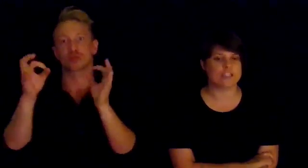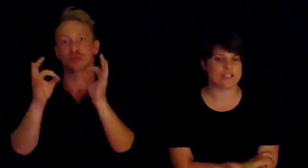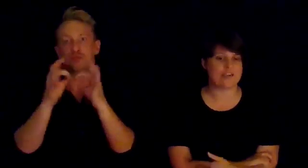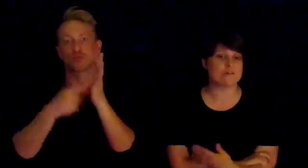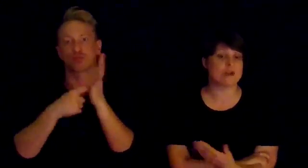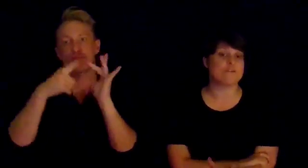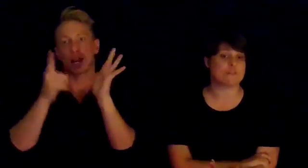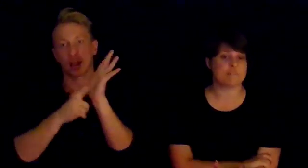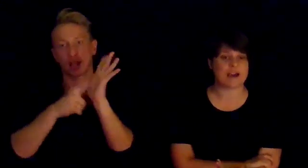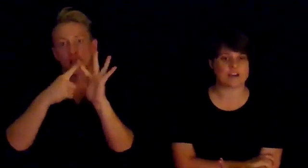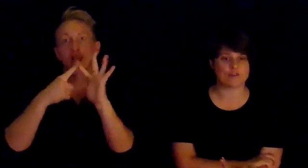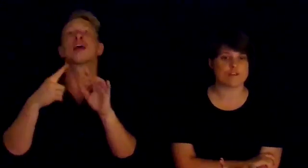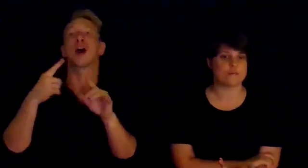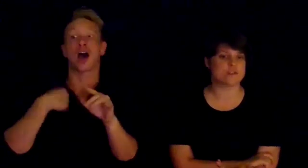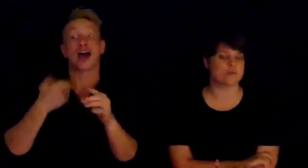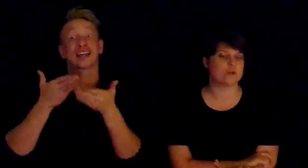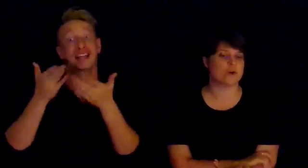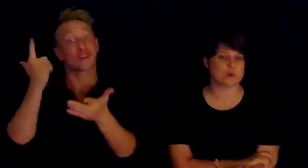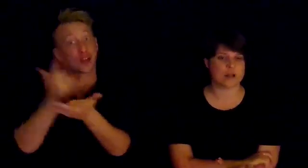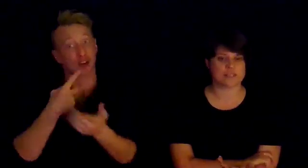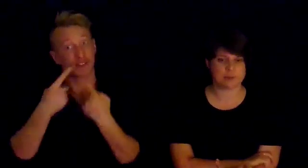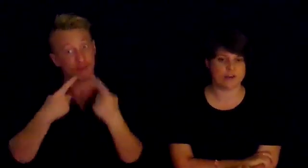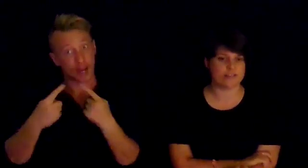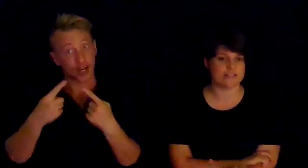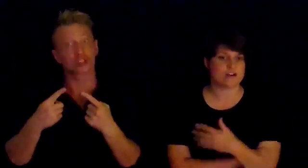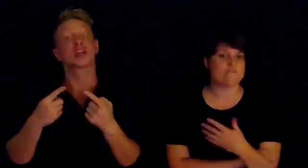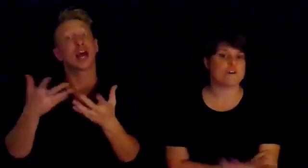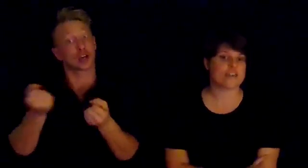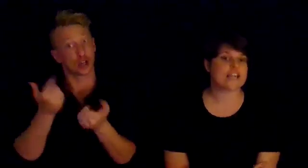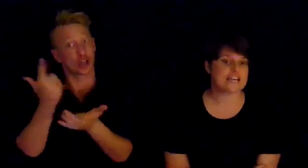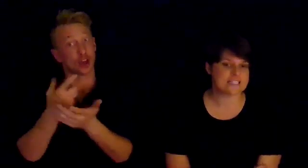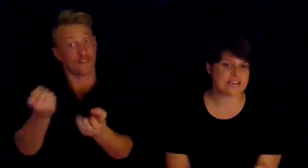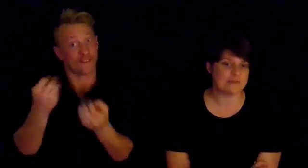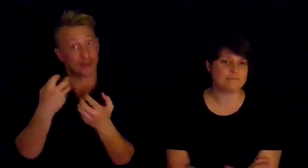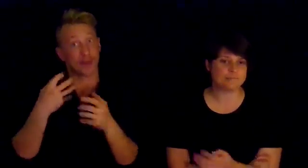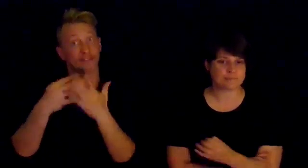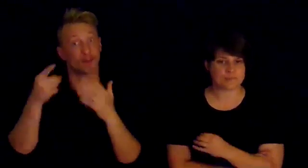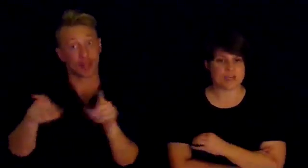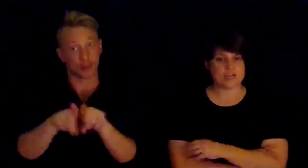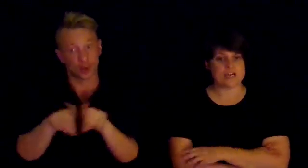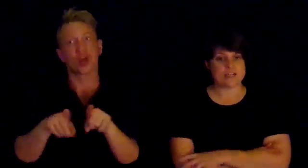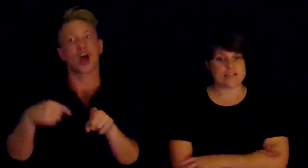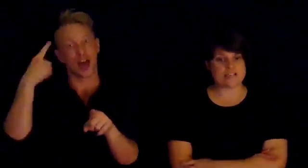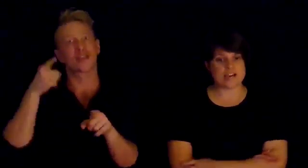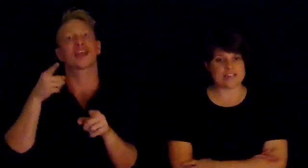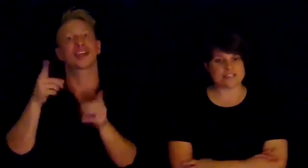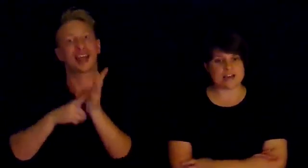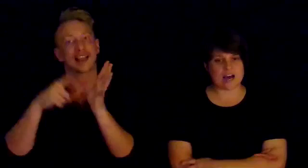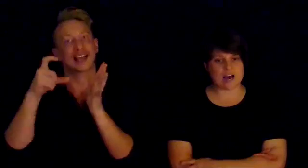of information and gave them a lot of feedback, and I thought that was a really worthwhile experience for the LAC.